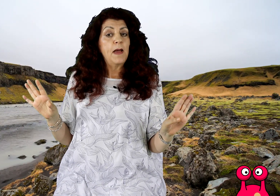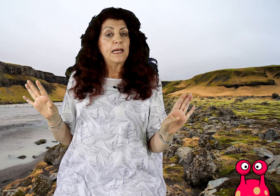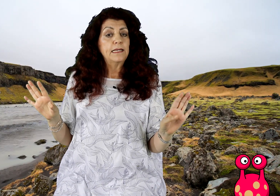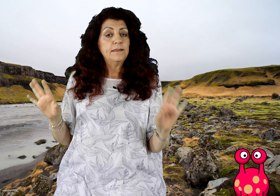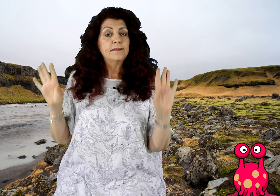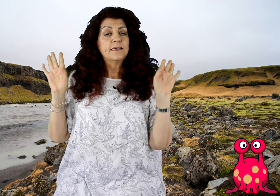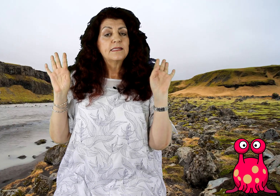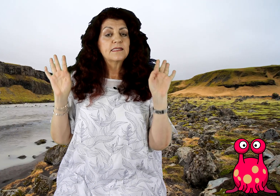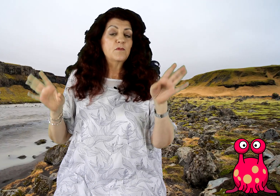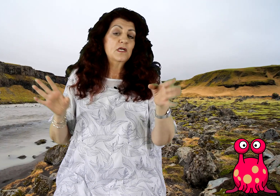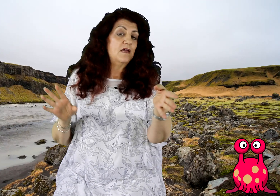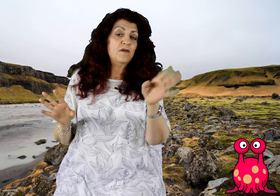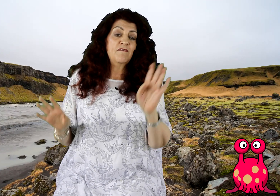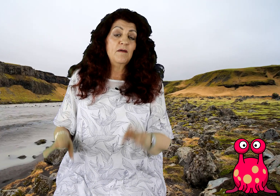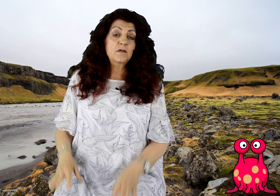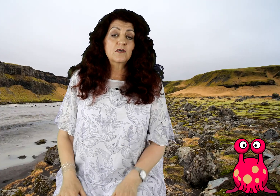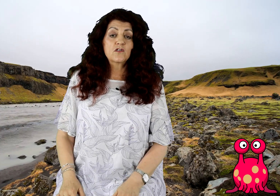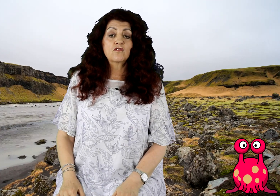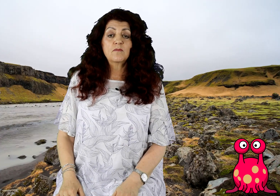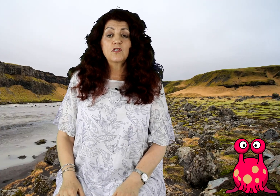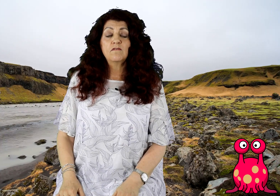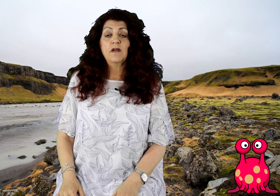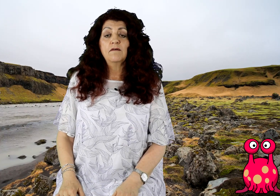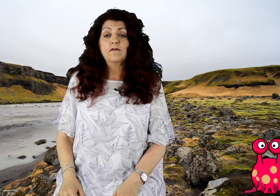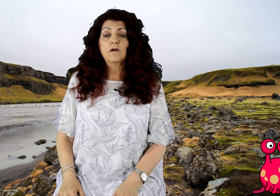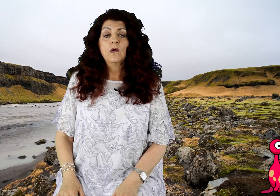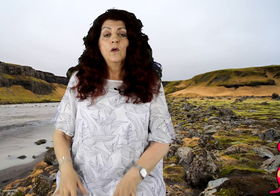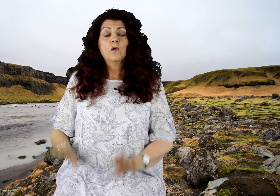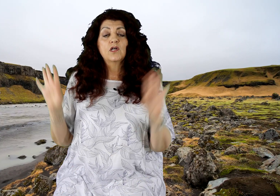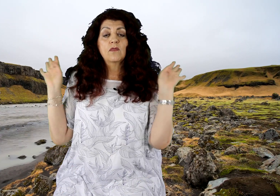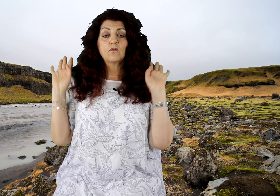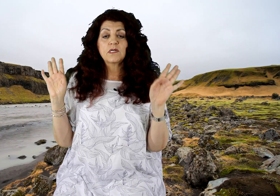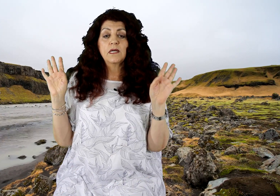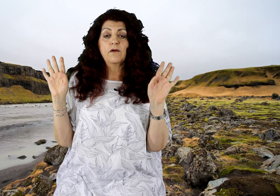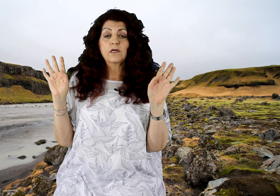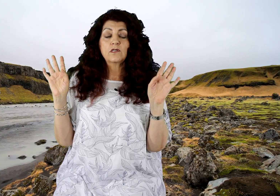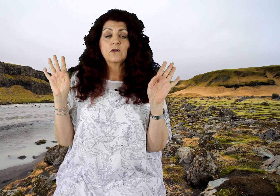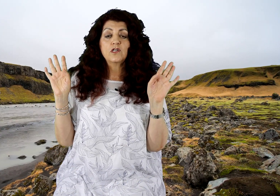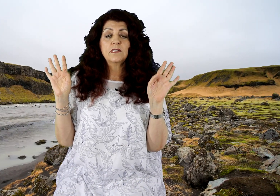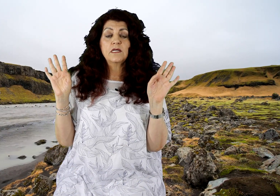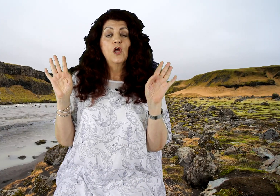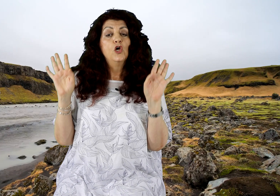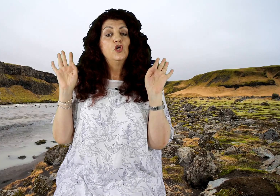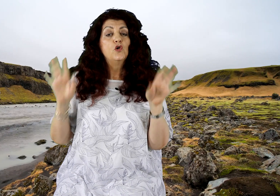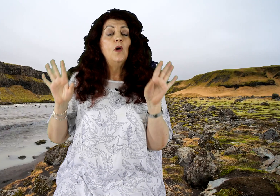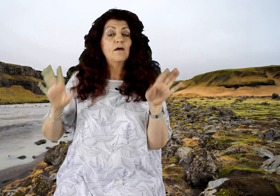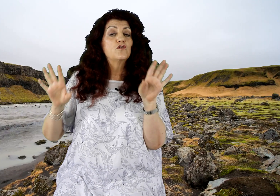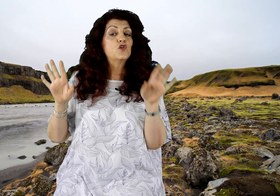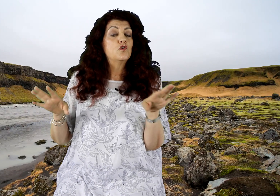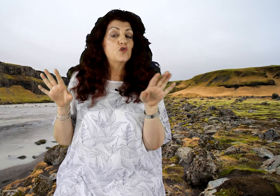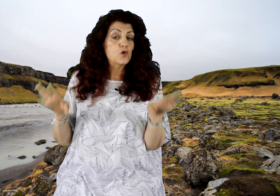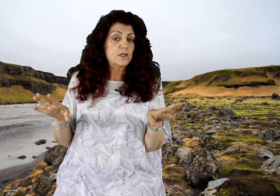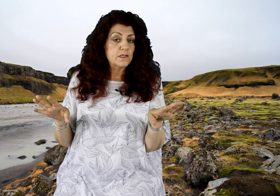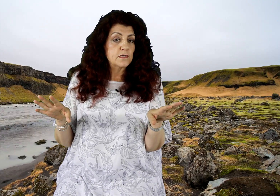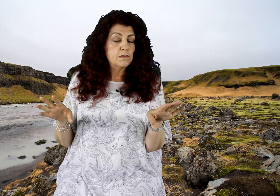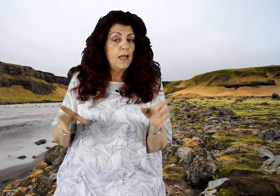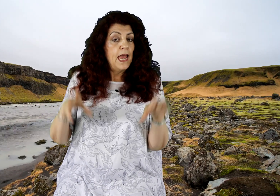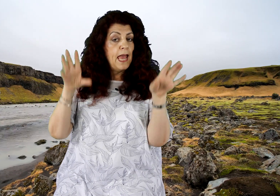smiling. Someone gave me a fabulous description of life, which I thought was hilarious. She said, you have two choices.